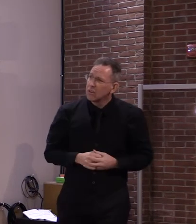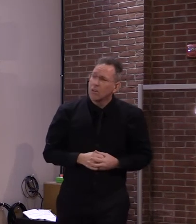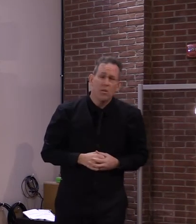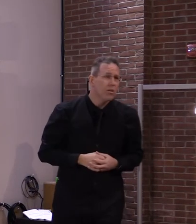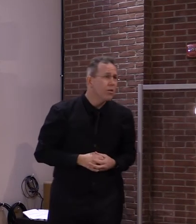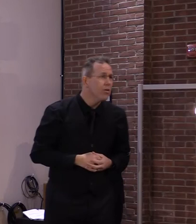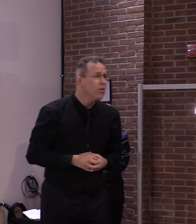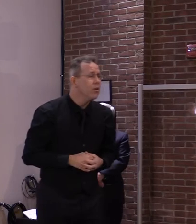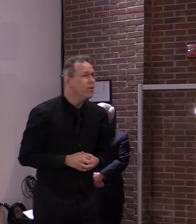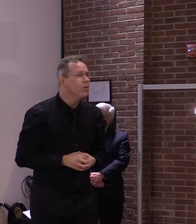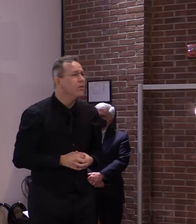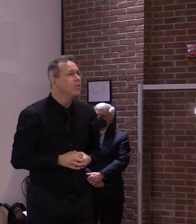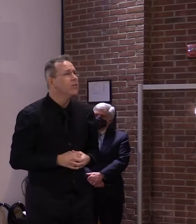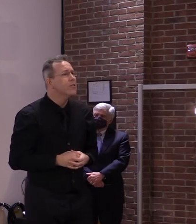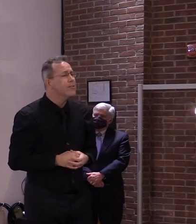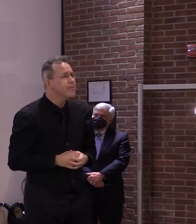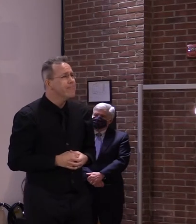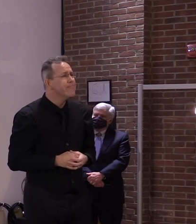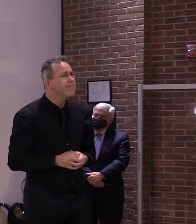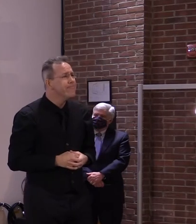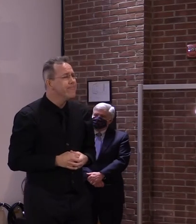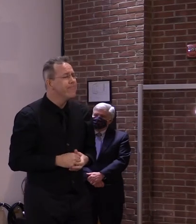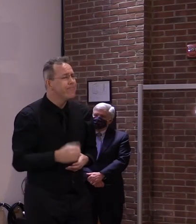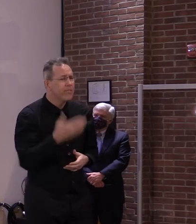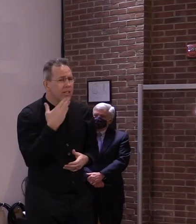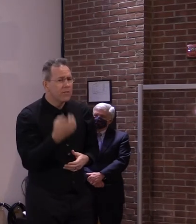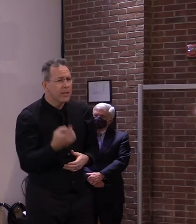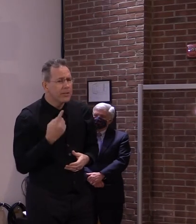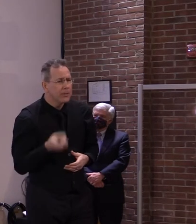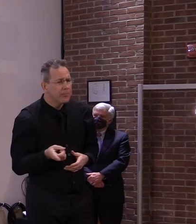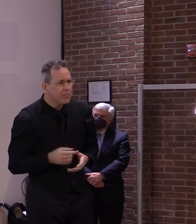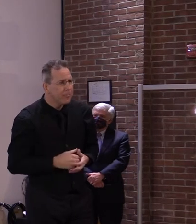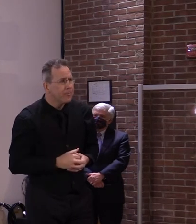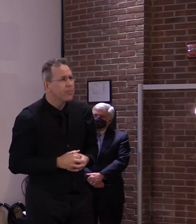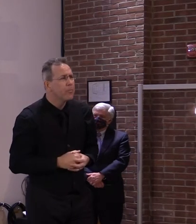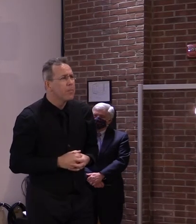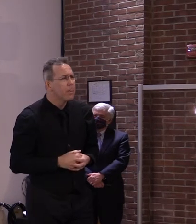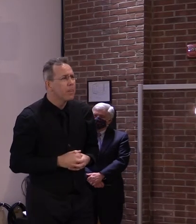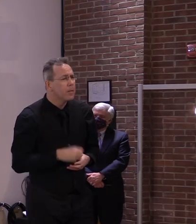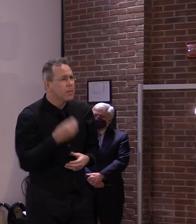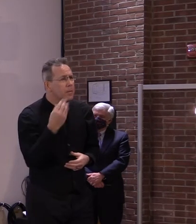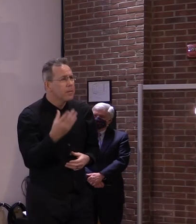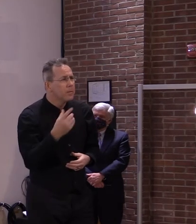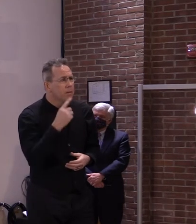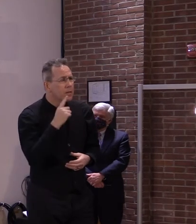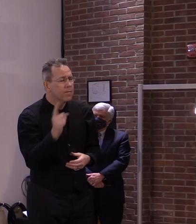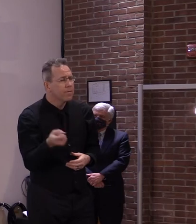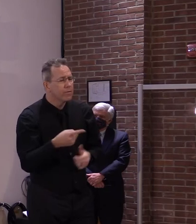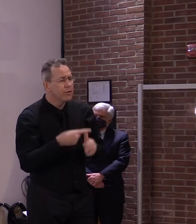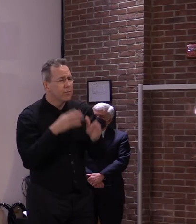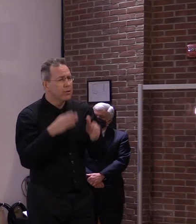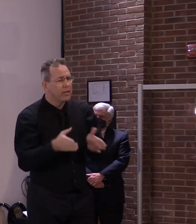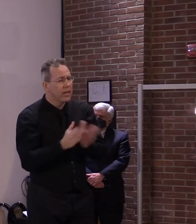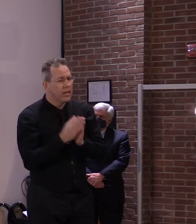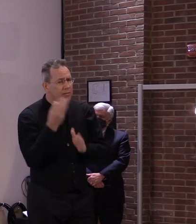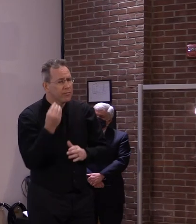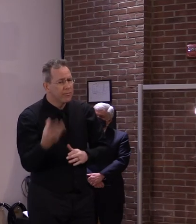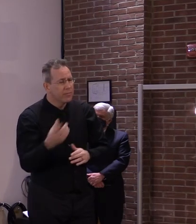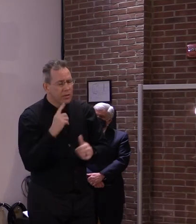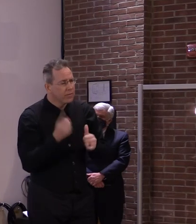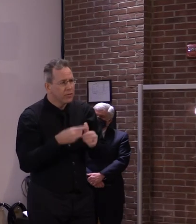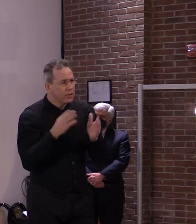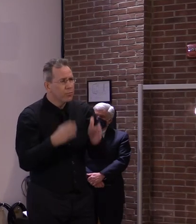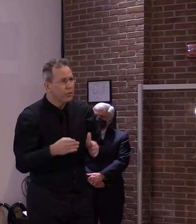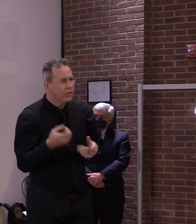yes cat thank you for that question that's a not uncommonly asked question whether the child have cancer